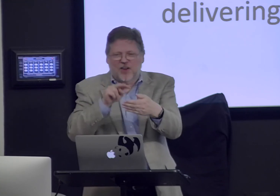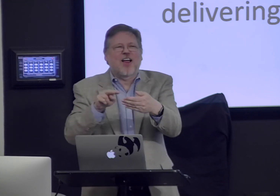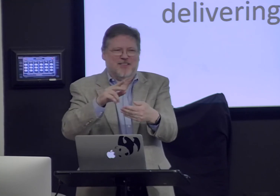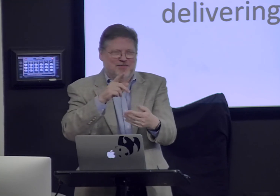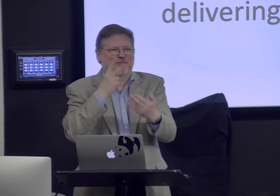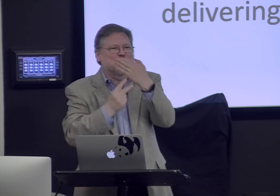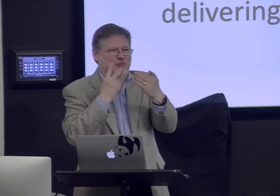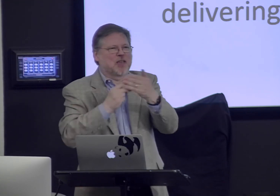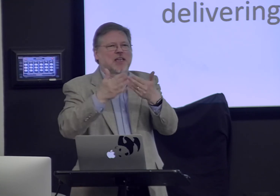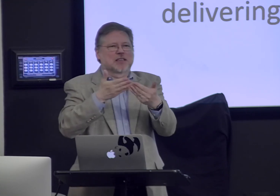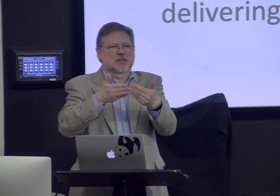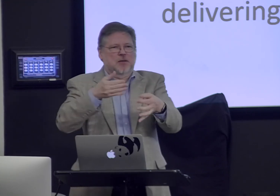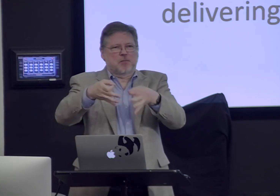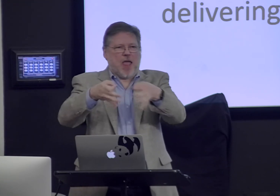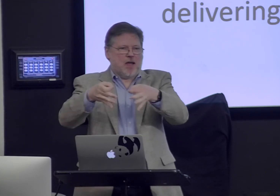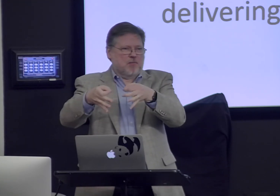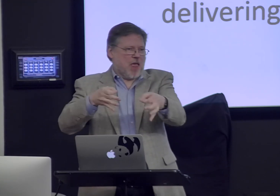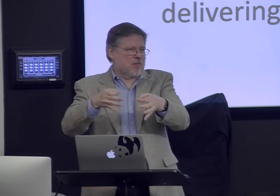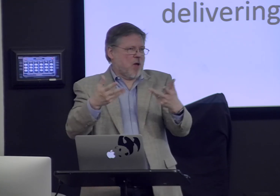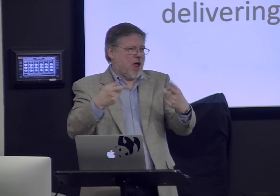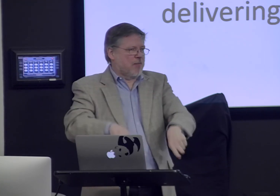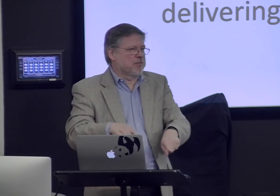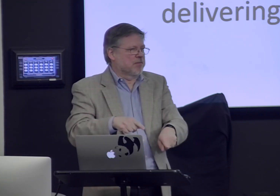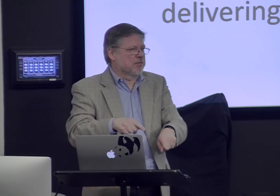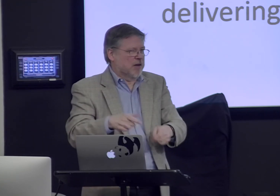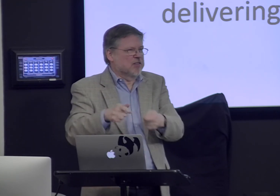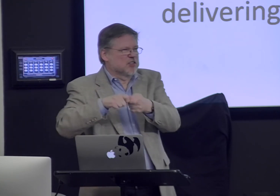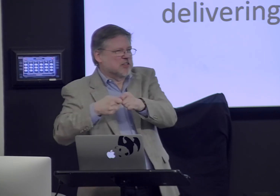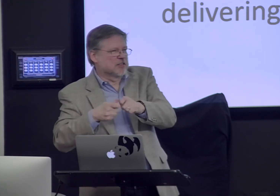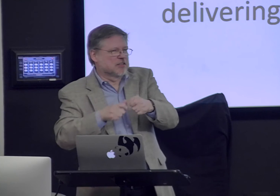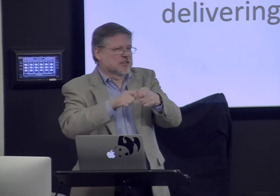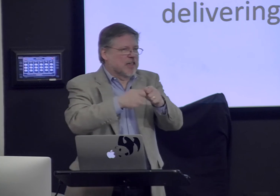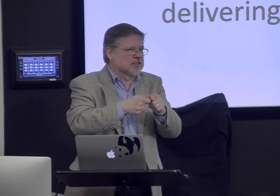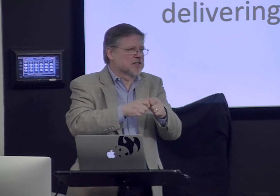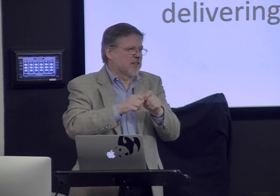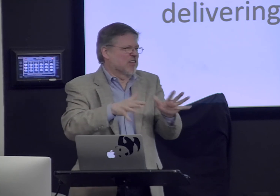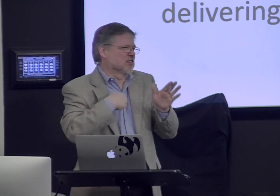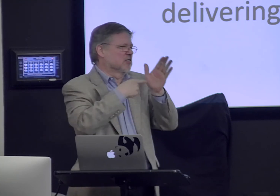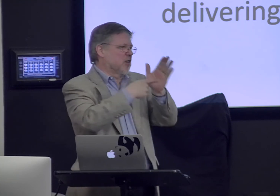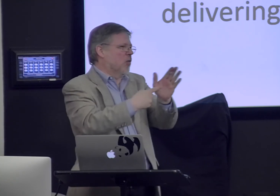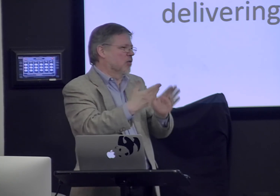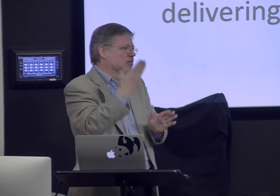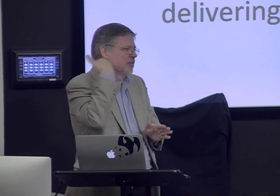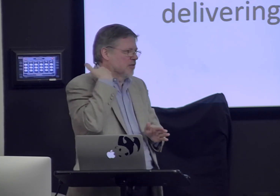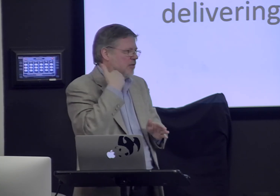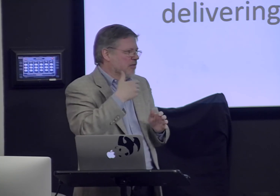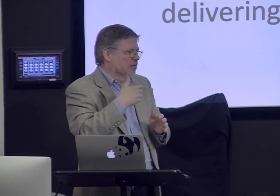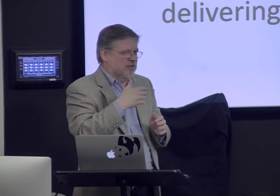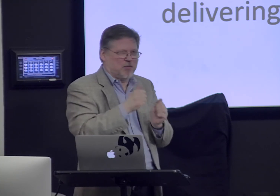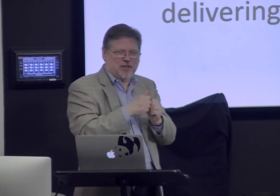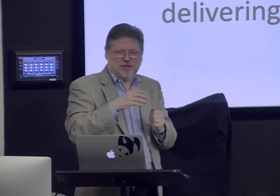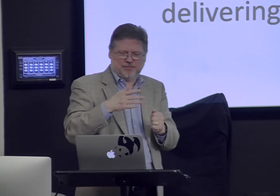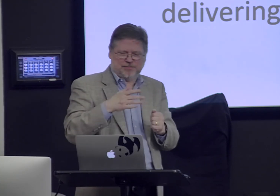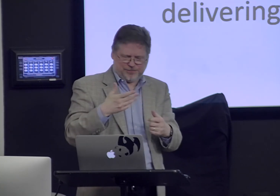L2 users of sign language, but predictable variation that we would expect to see in the language and what types of change we